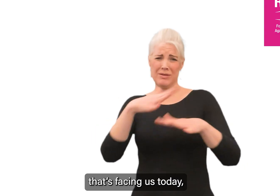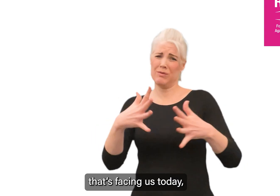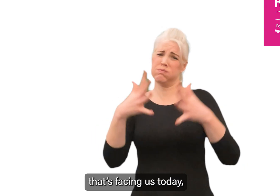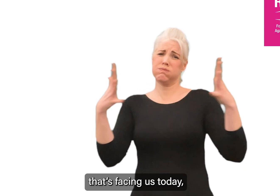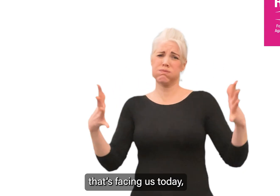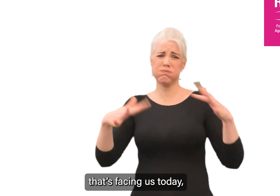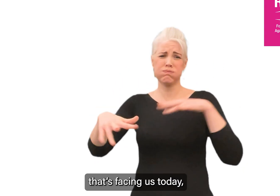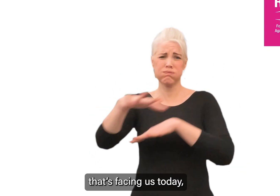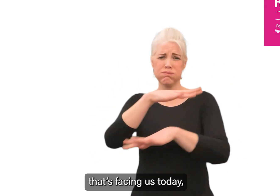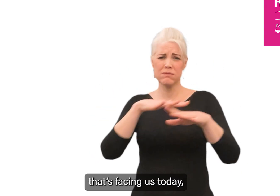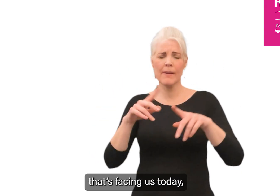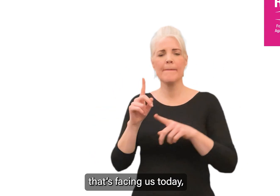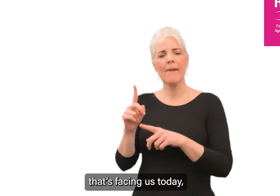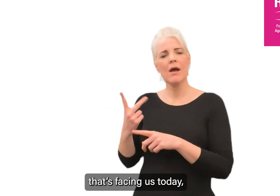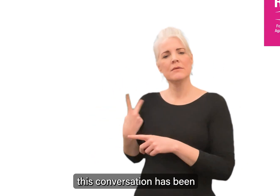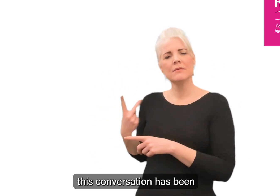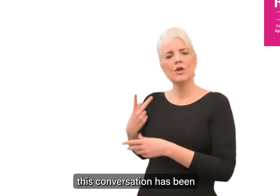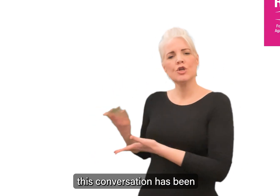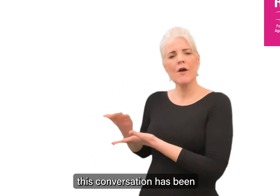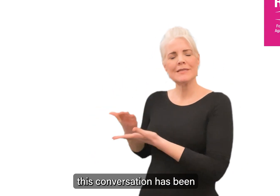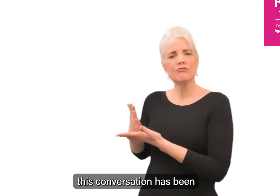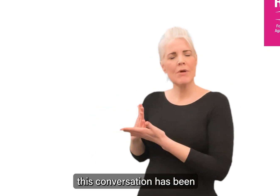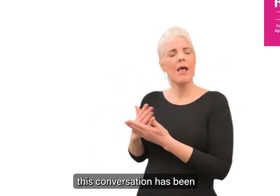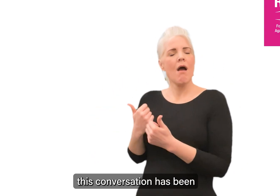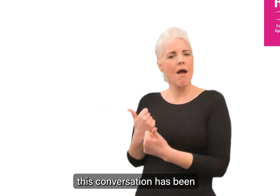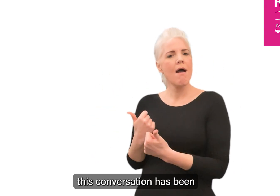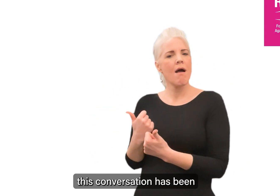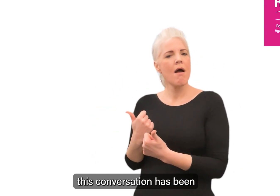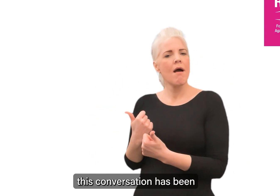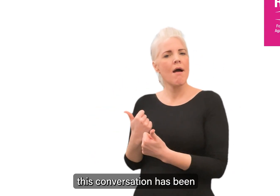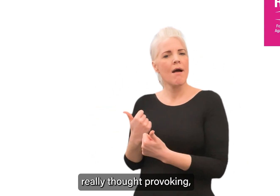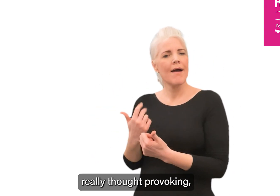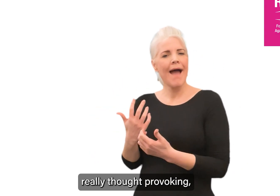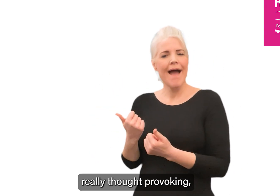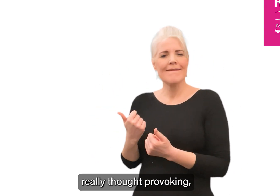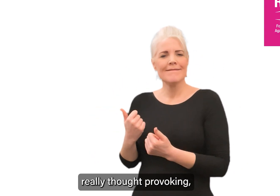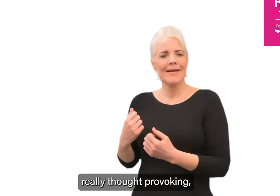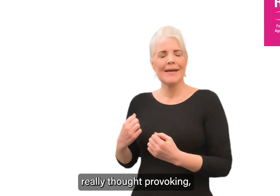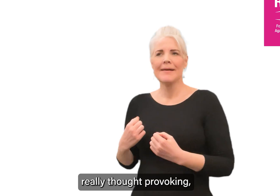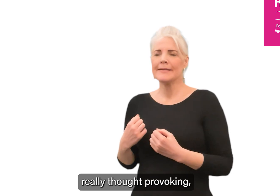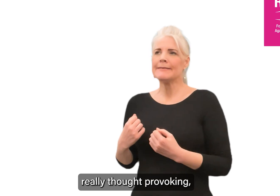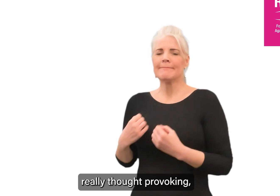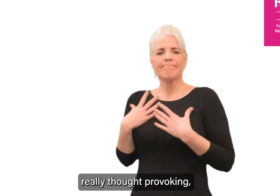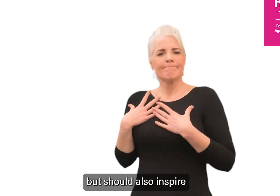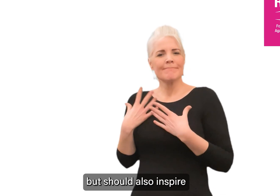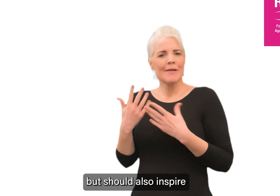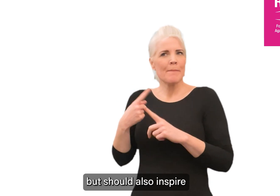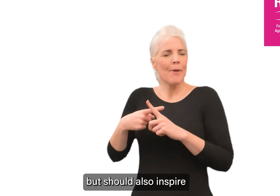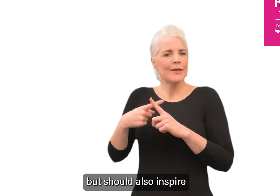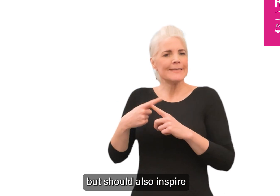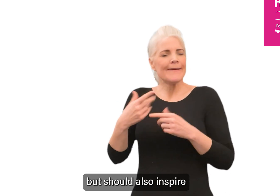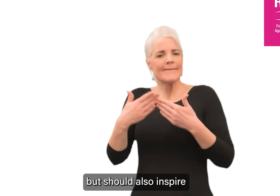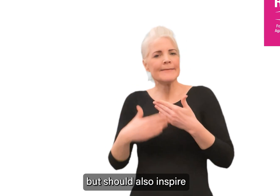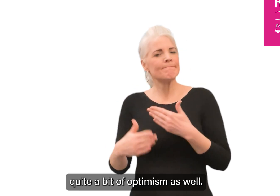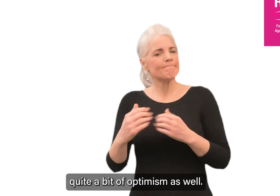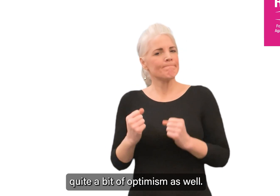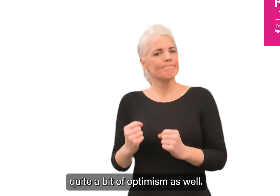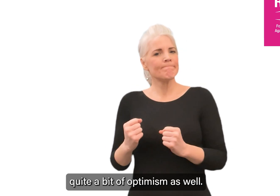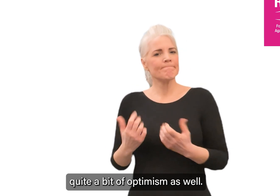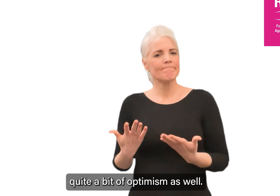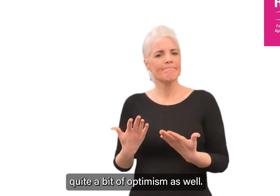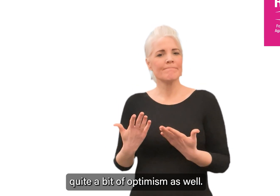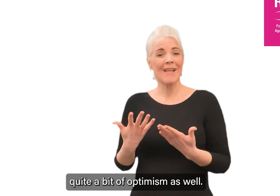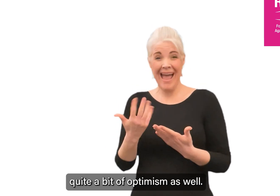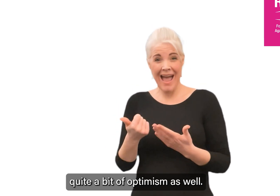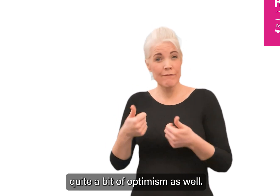that's facing us today, this conversation has been really thought-provoking, but should also inspire quite a bit